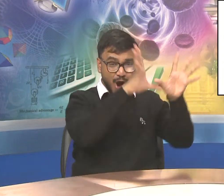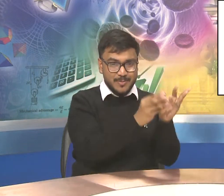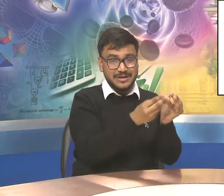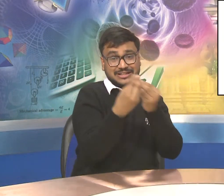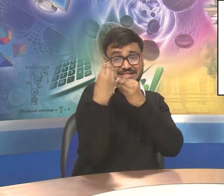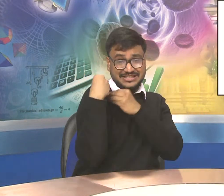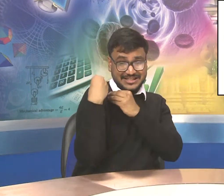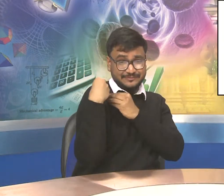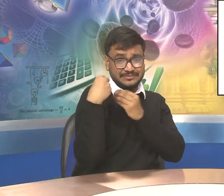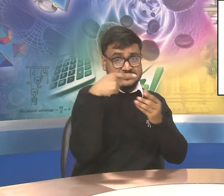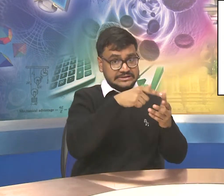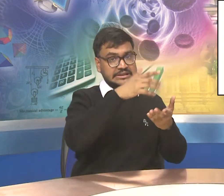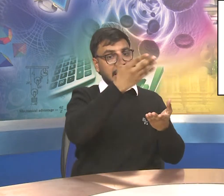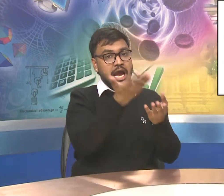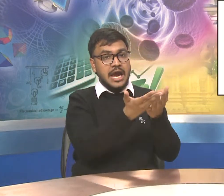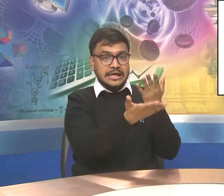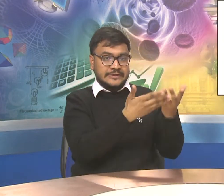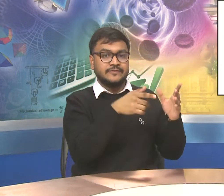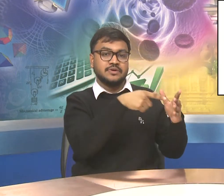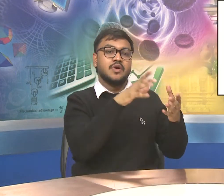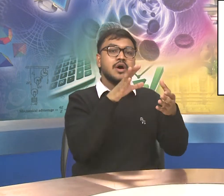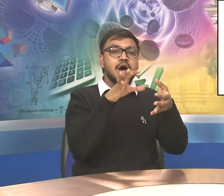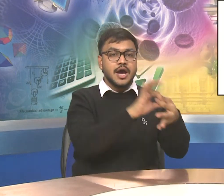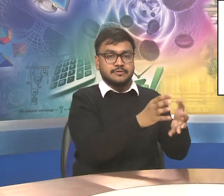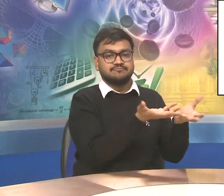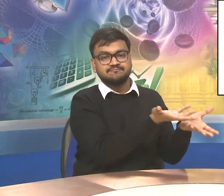Reference services are provided on the demand,